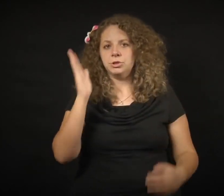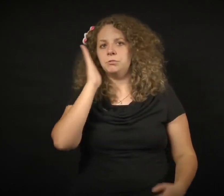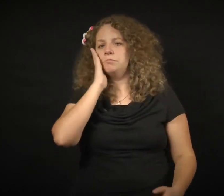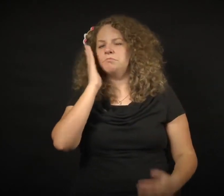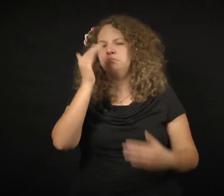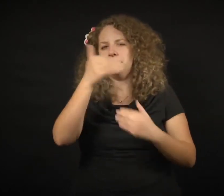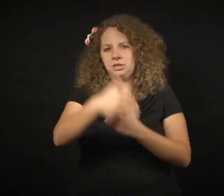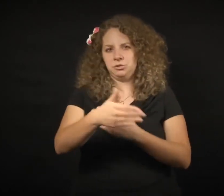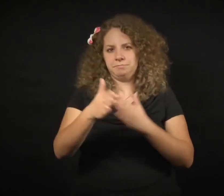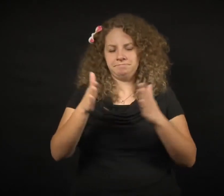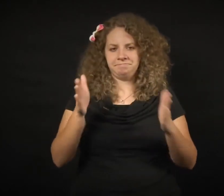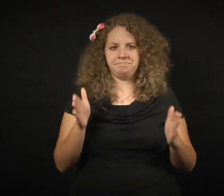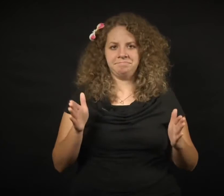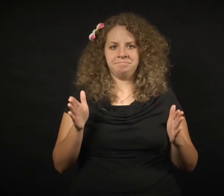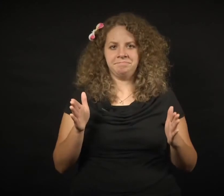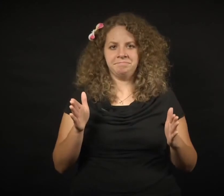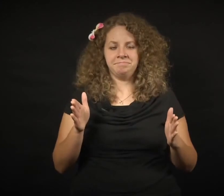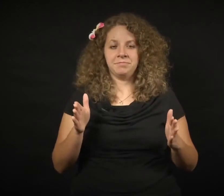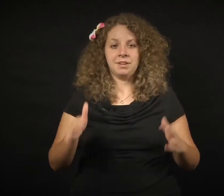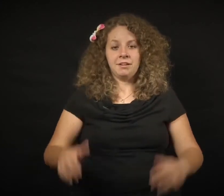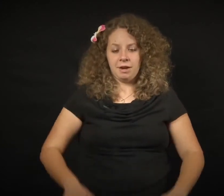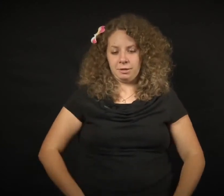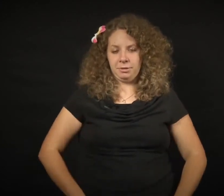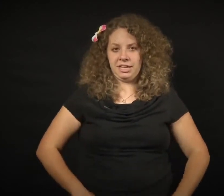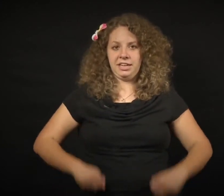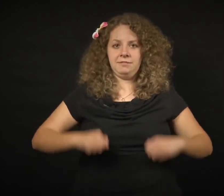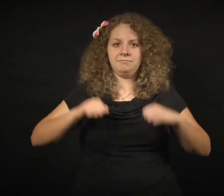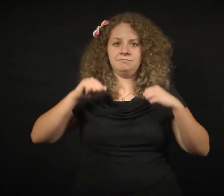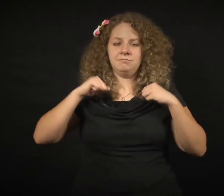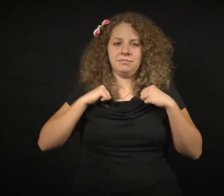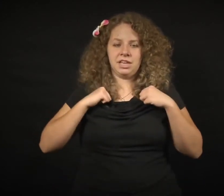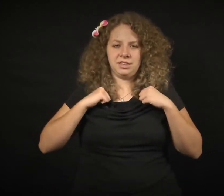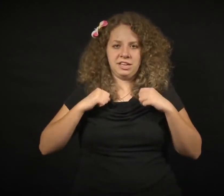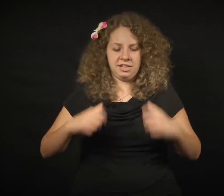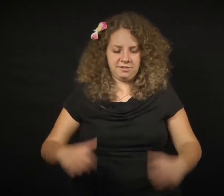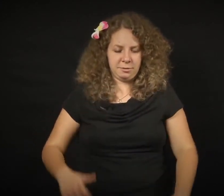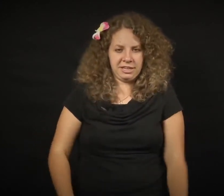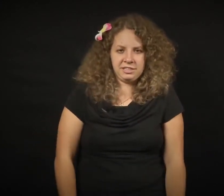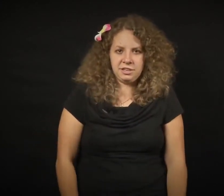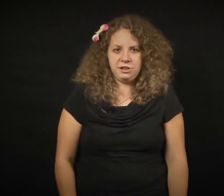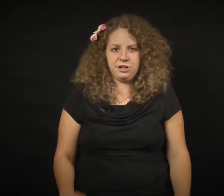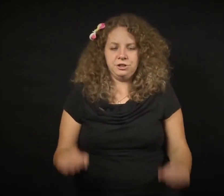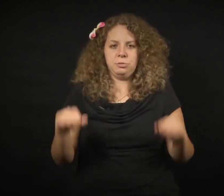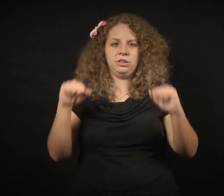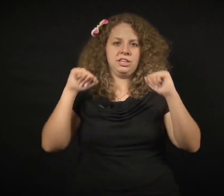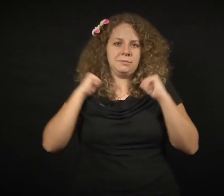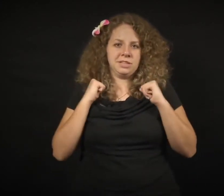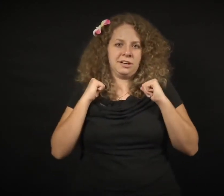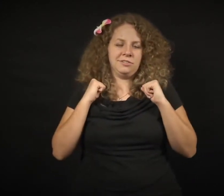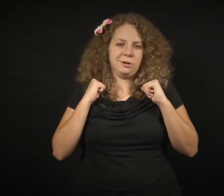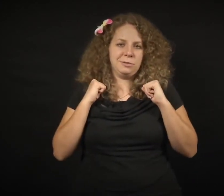so bedroom. A blanket, like the idea of the blanket's down here and you're pulling it up to cover up